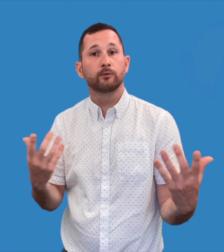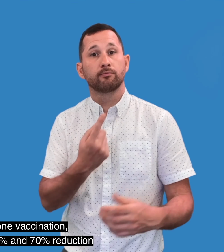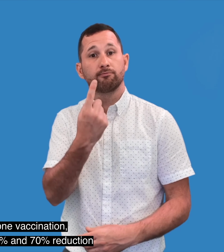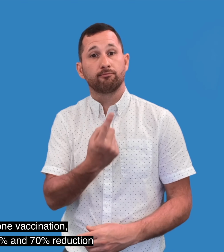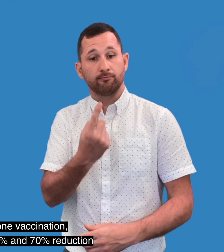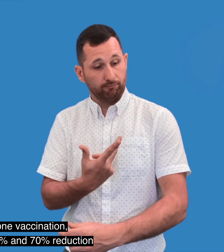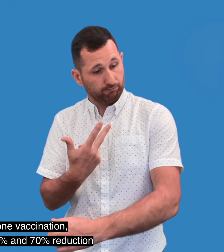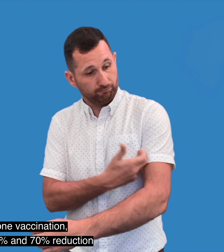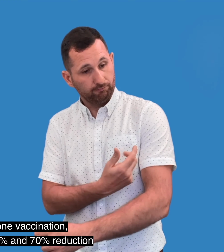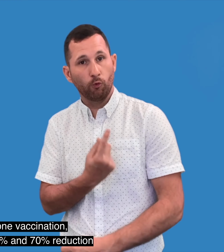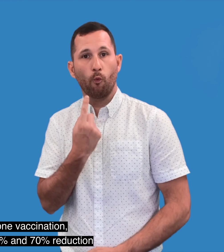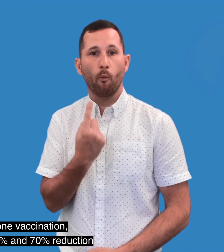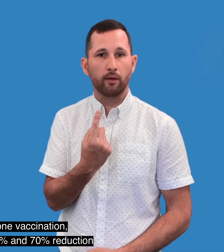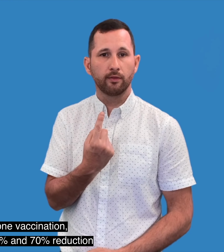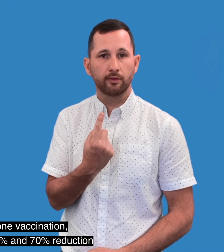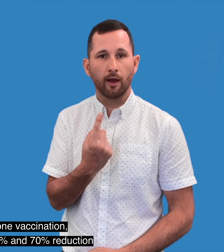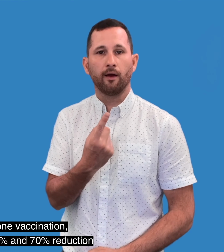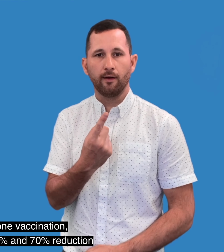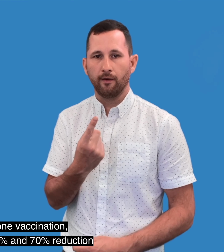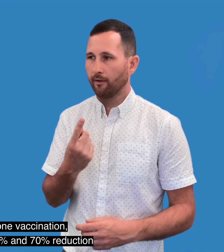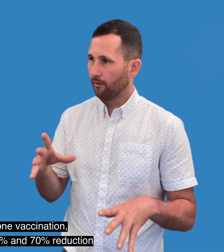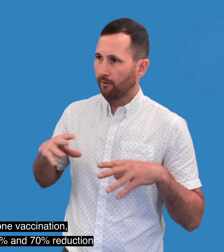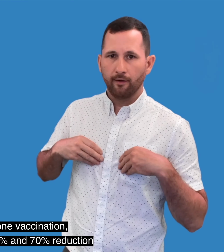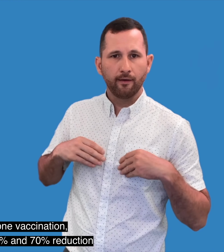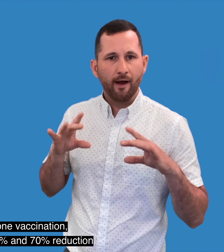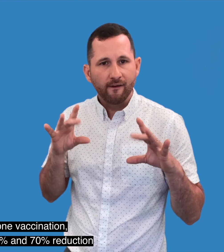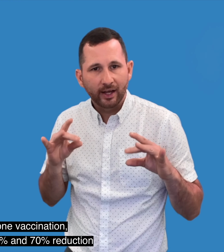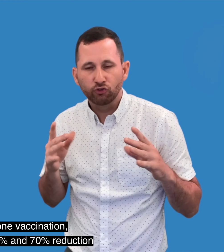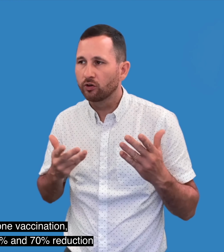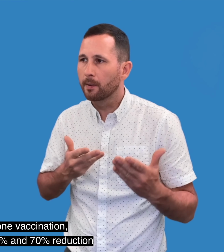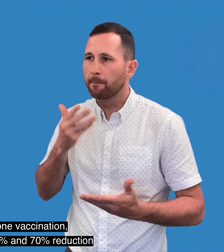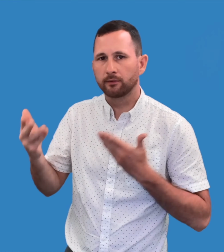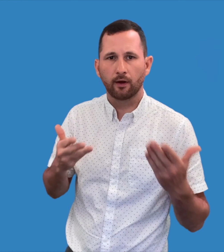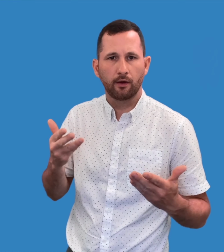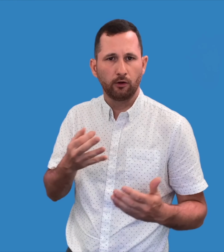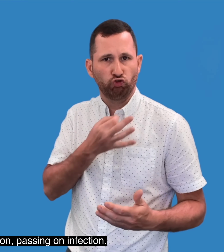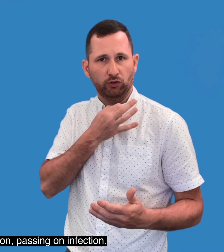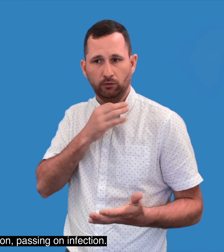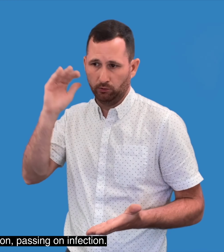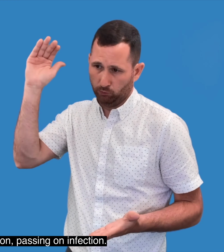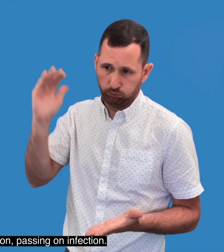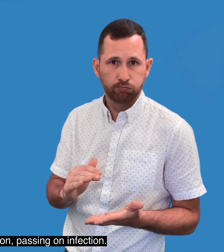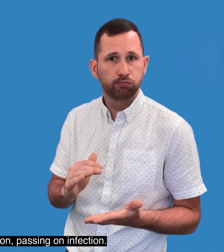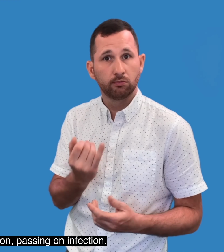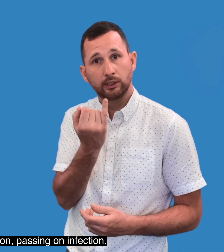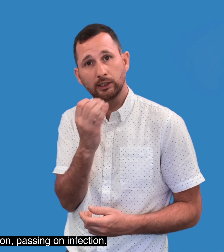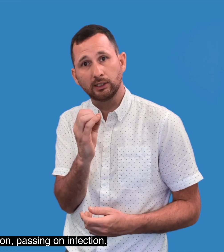With 1 vaccination, between 60 and 70% reduction catching infection, passing